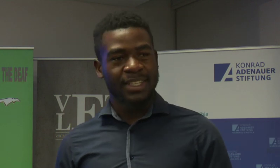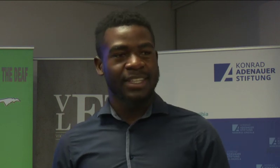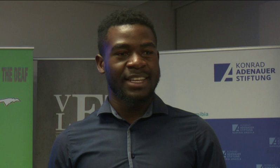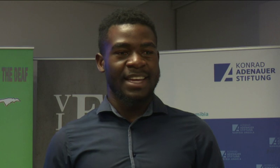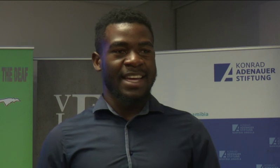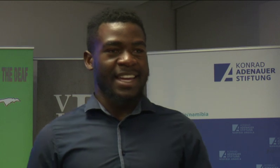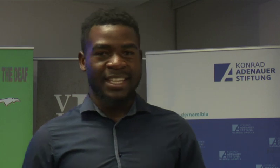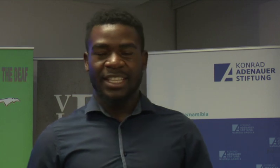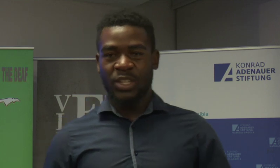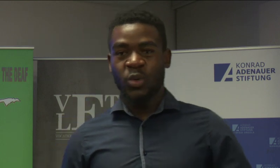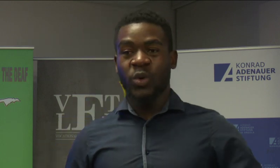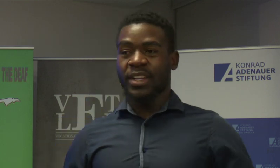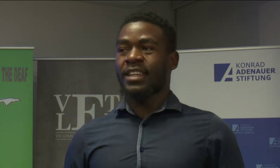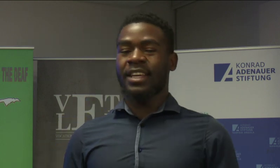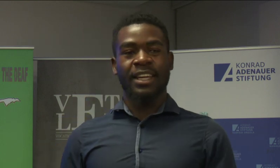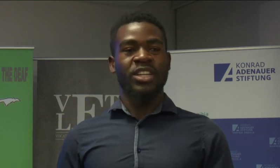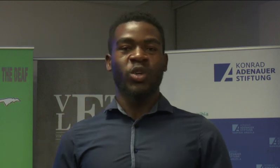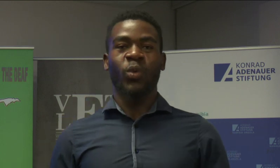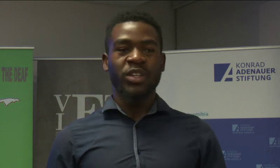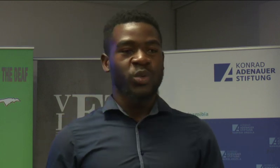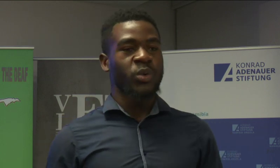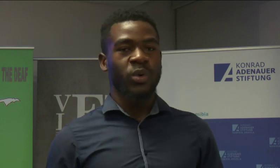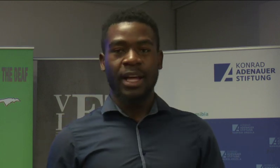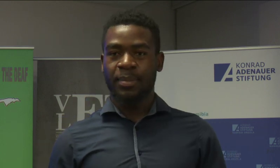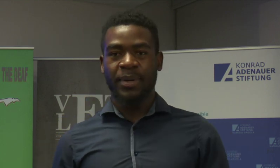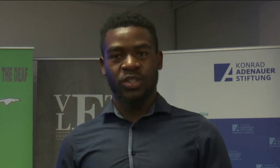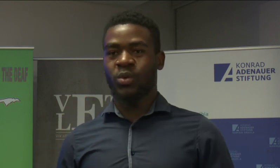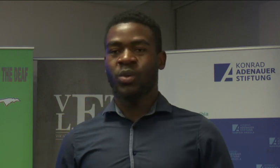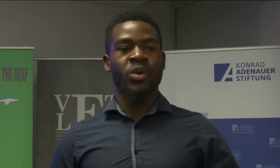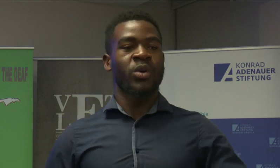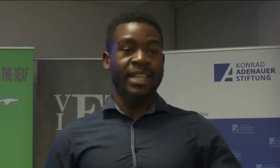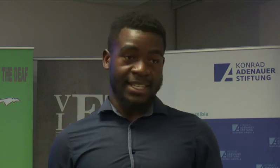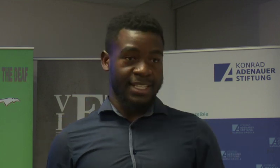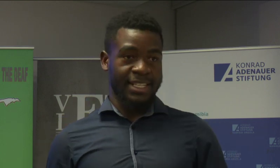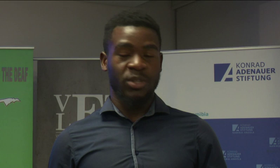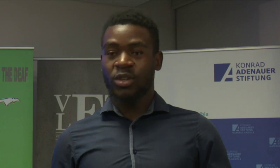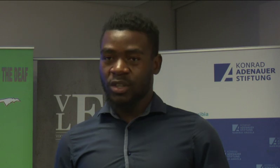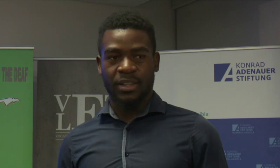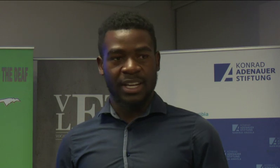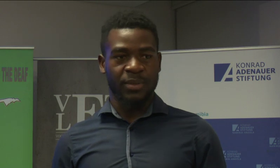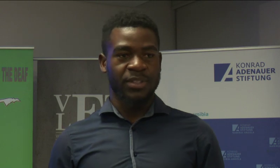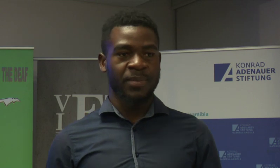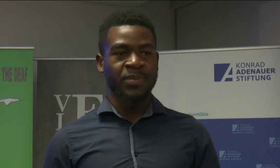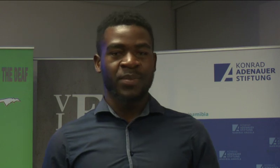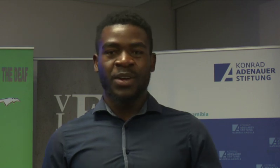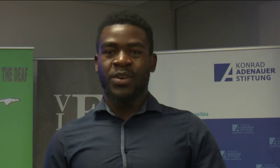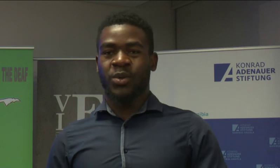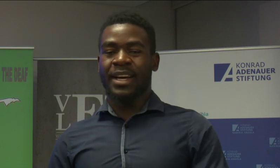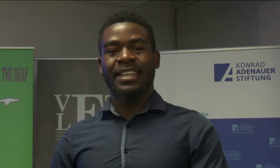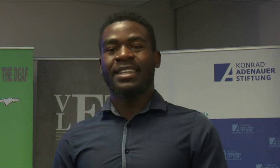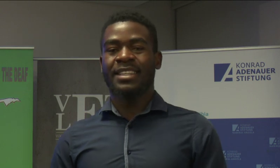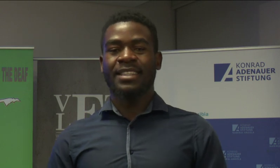your class there is no interpreter and you are there and you want to help but you can't. You don't know the